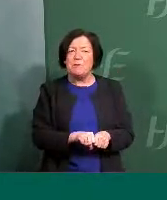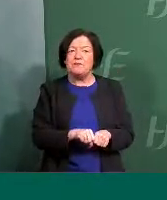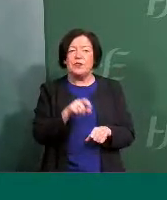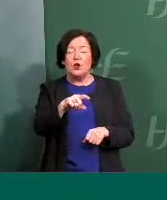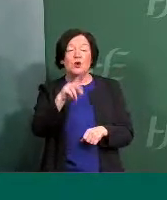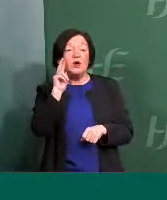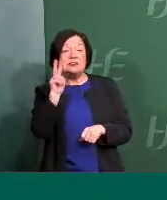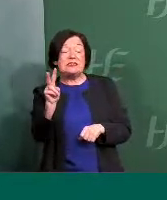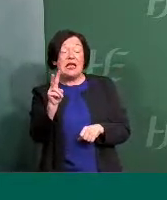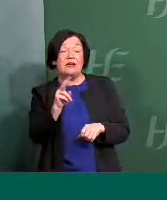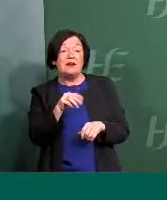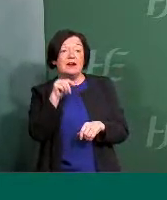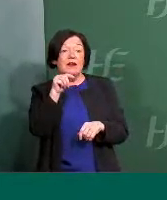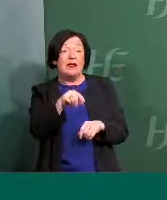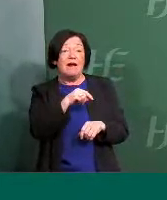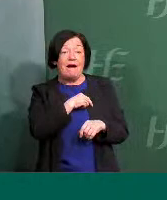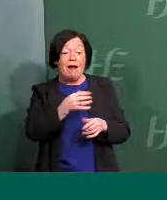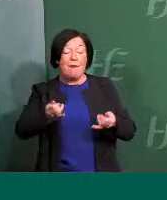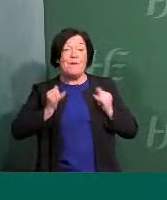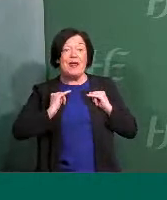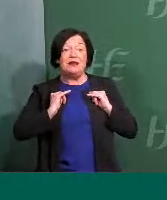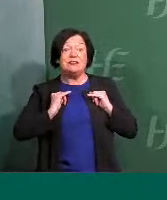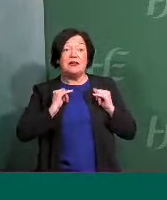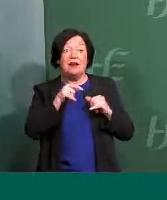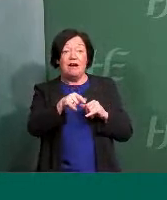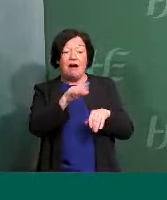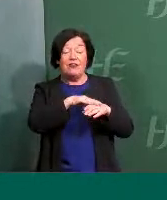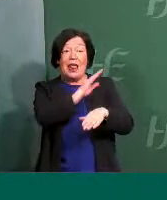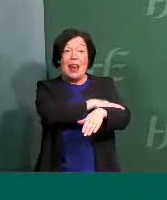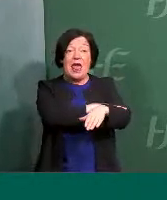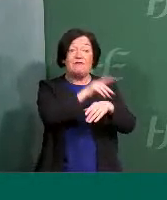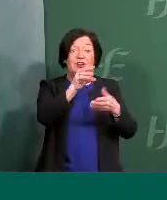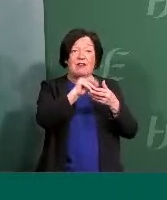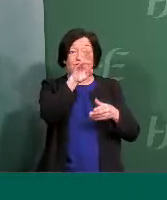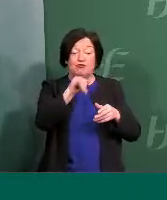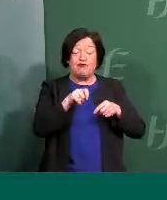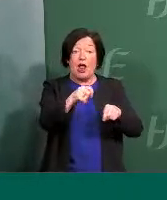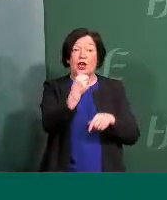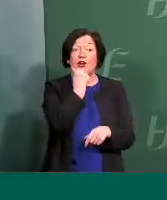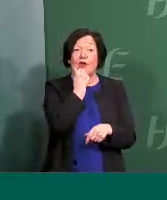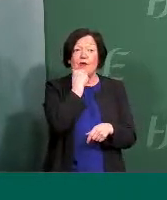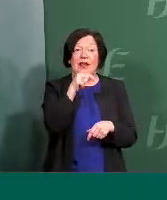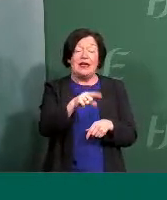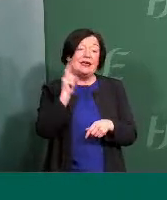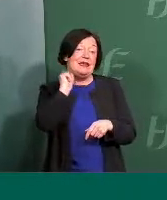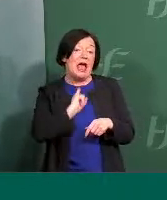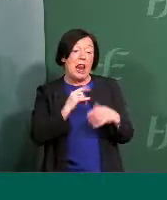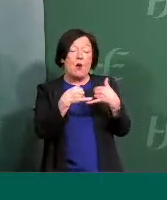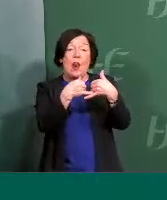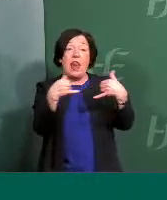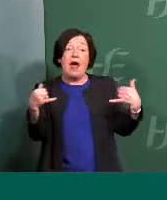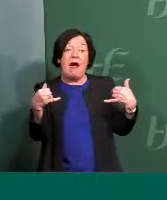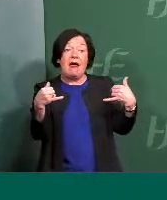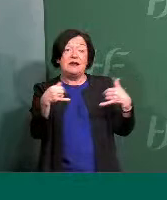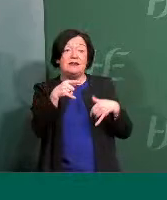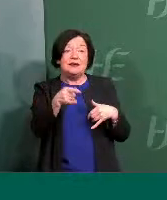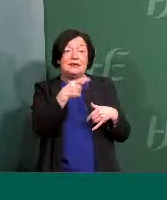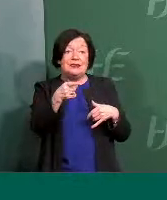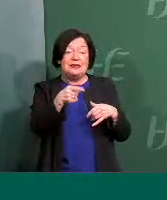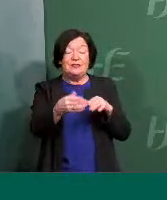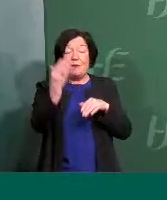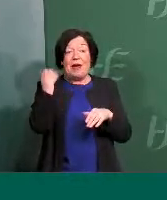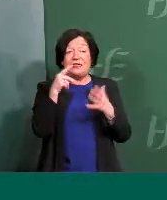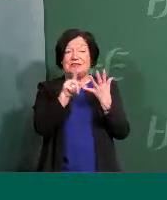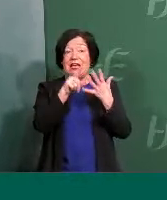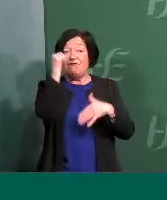can see there in terms of our capacity that on the left you have the trolley count in terms of that yellow line being the past